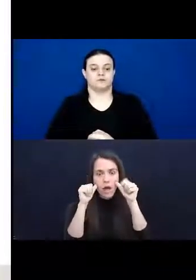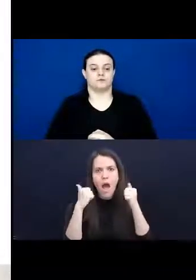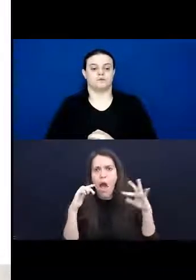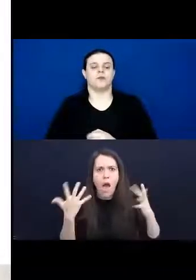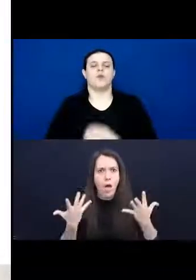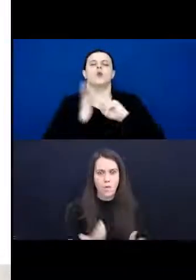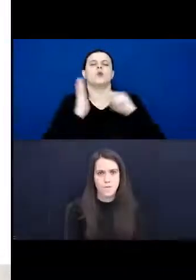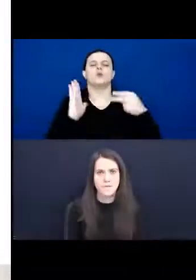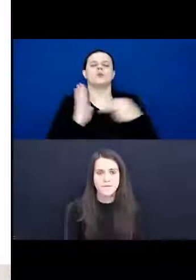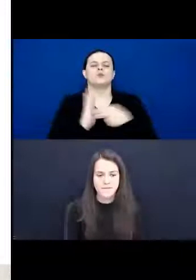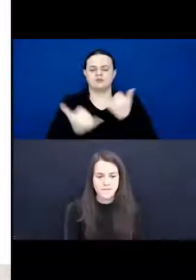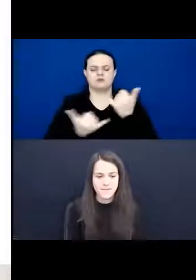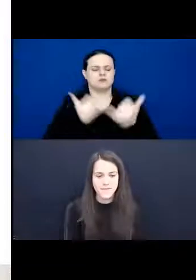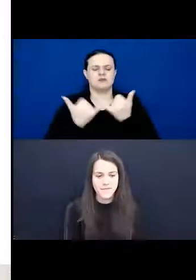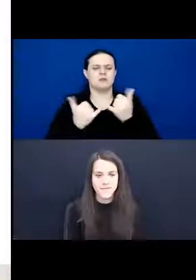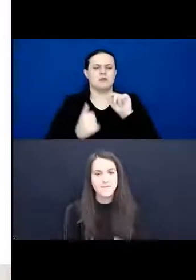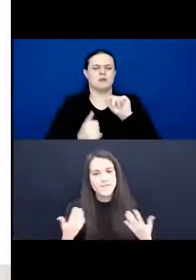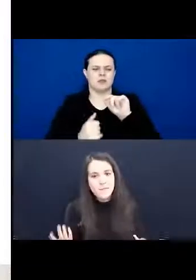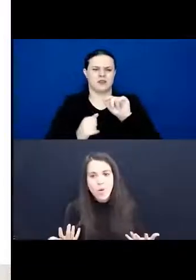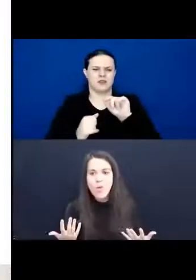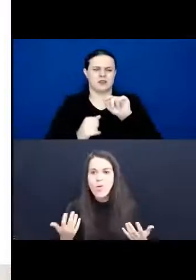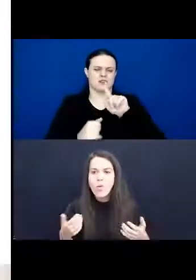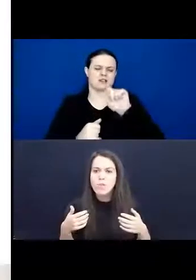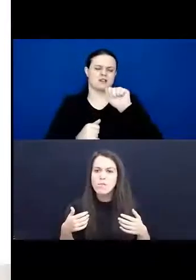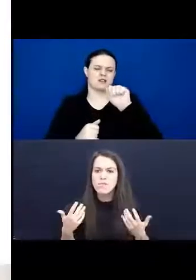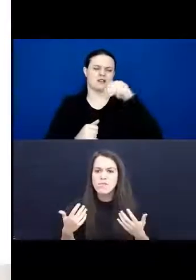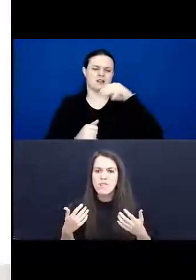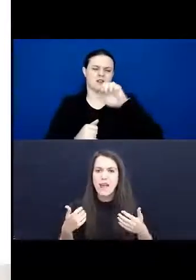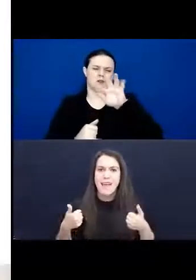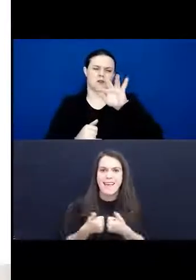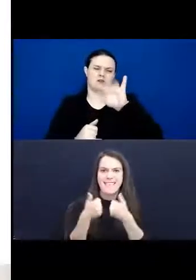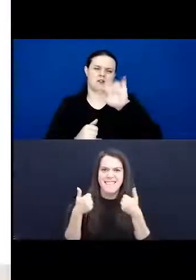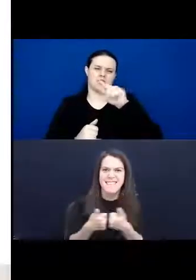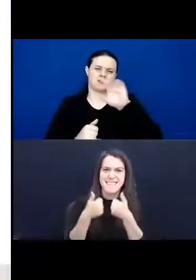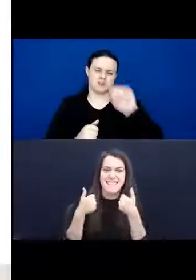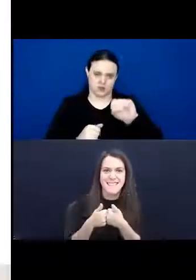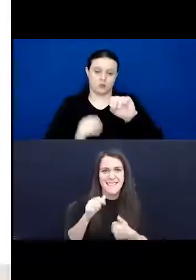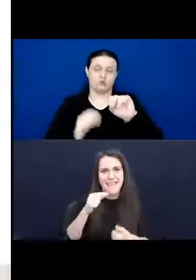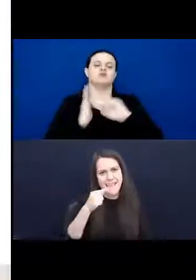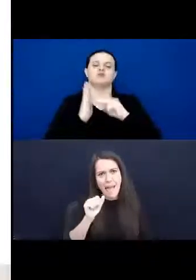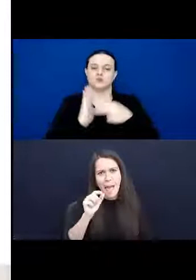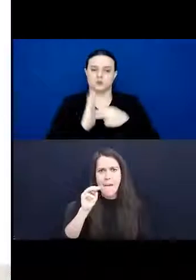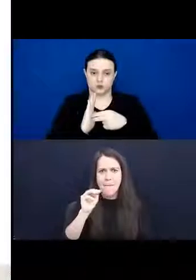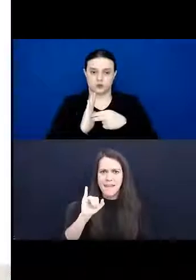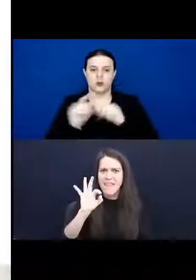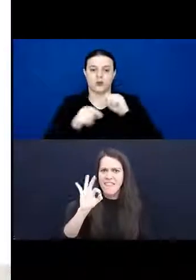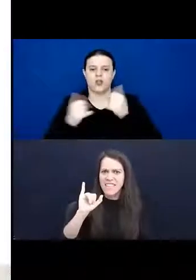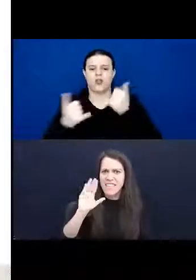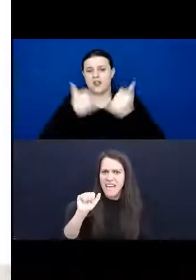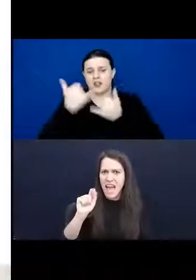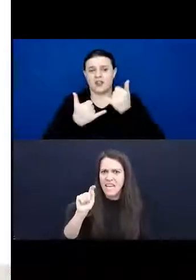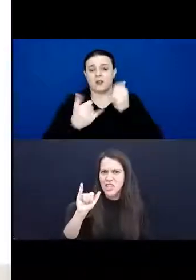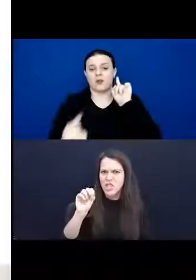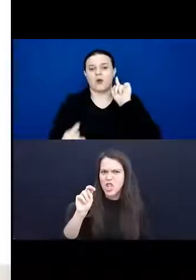So, what is gamification? Well, gamification, or also known as games for a